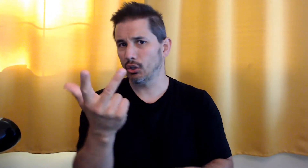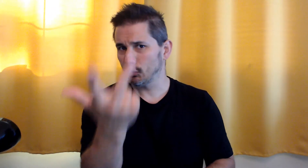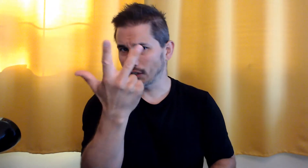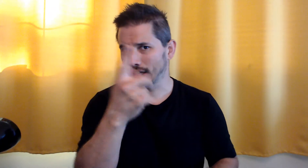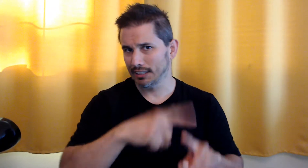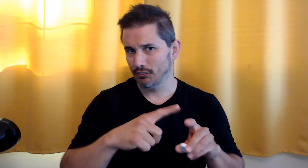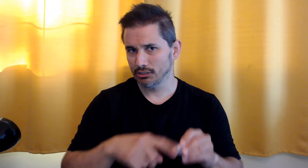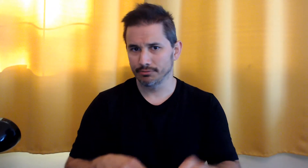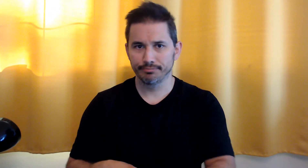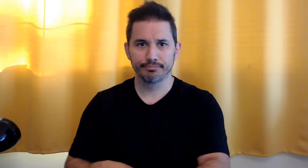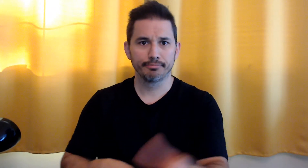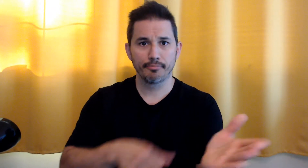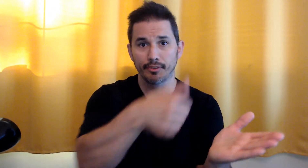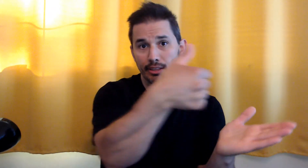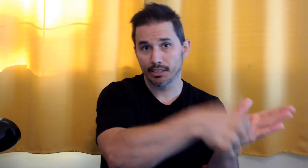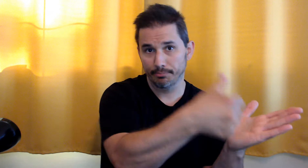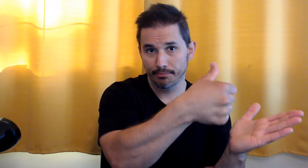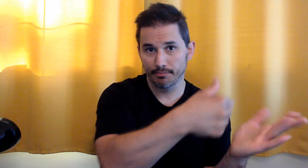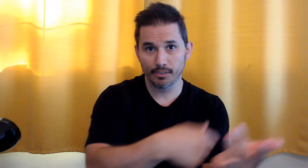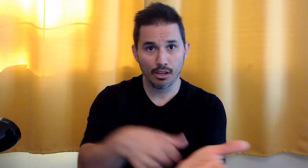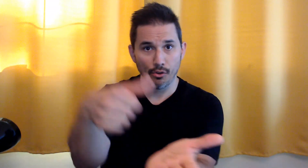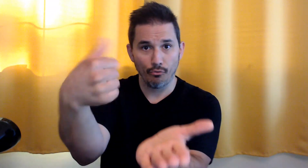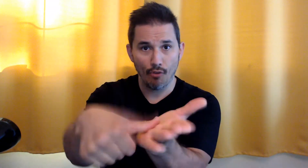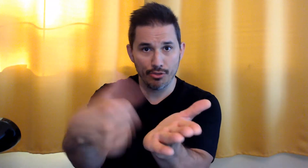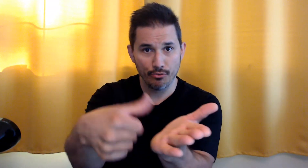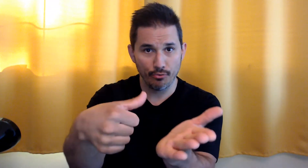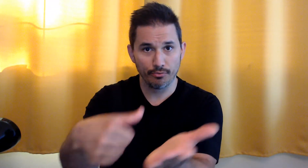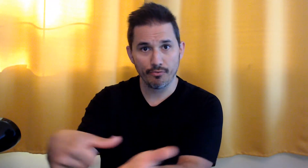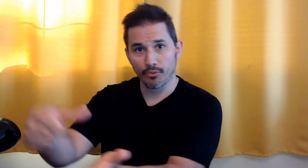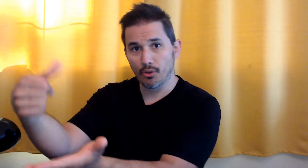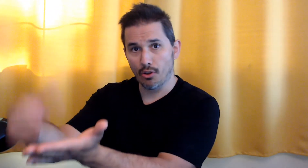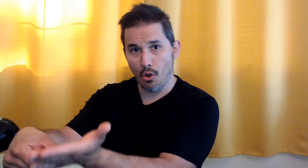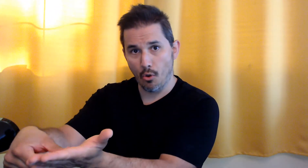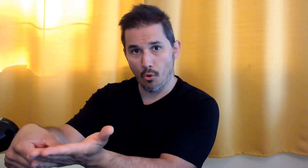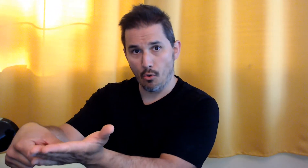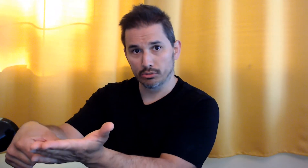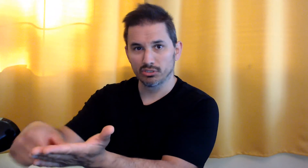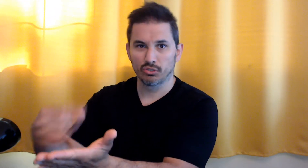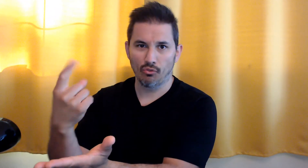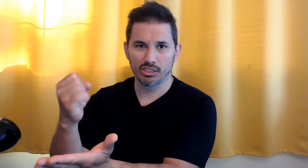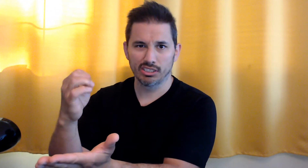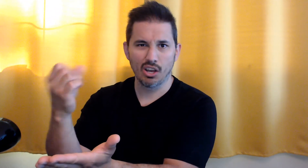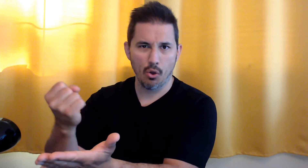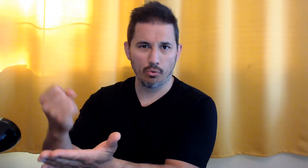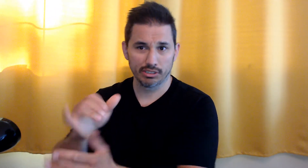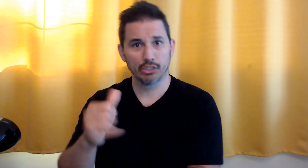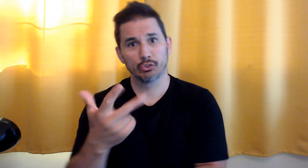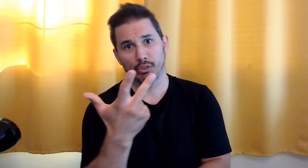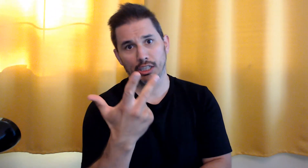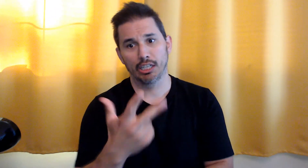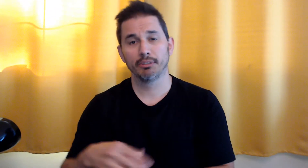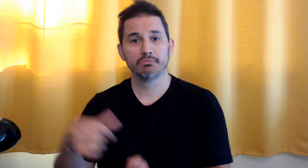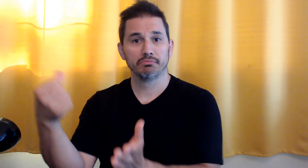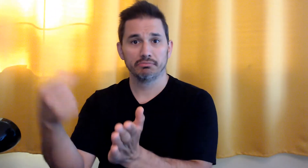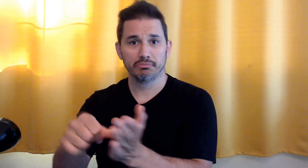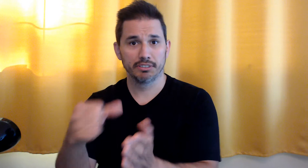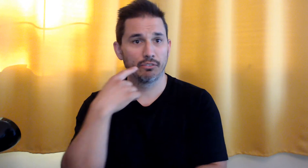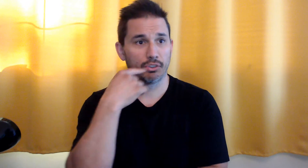If you had 6 people on your team, for instance, you could use 2 buttons because each button has 3 different functions: a single press, a double